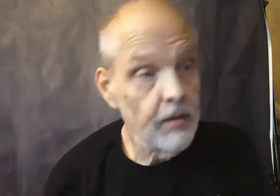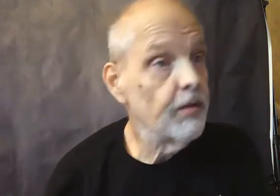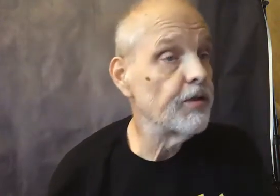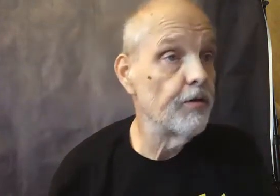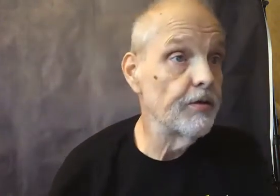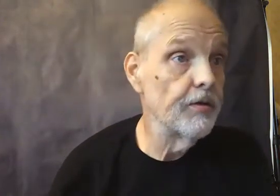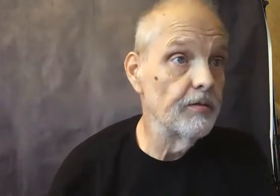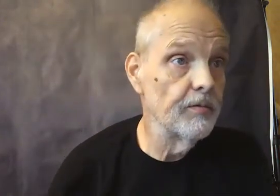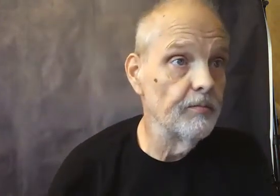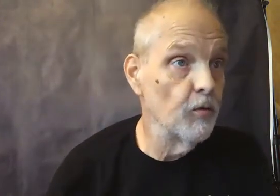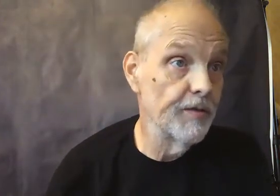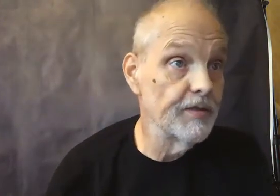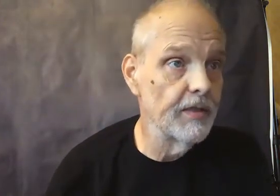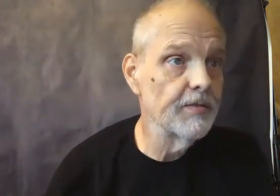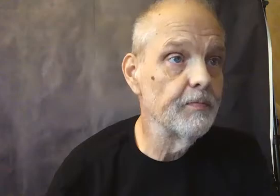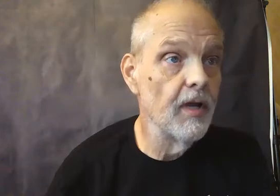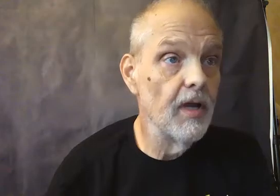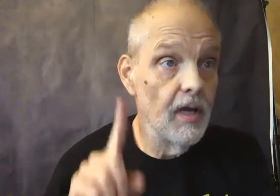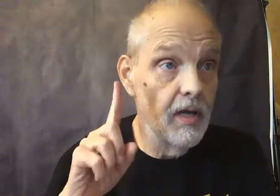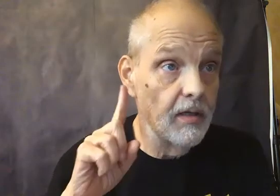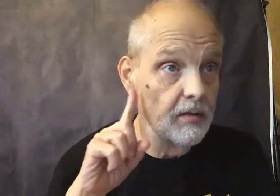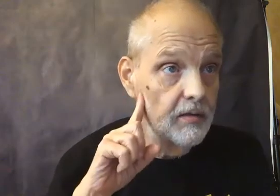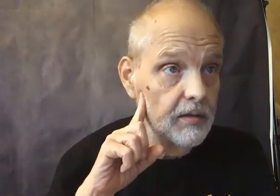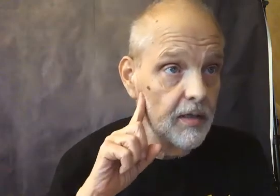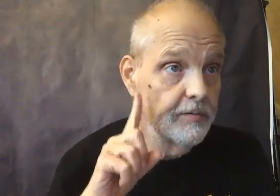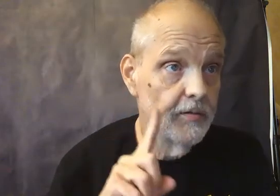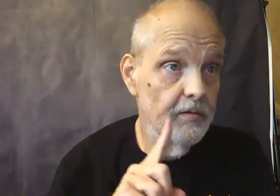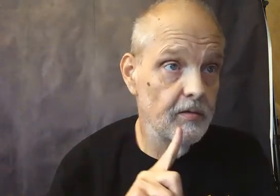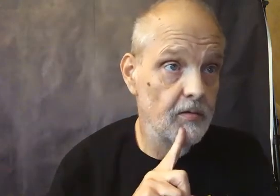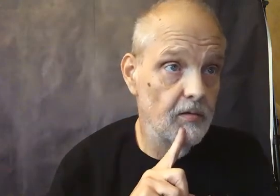because I already showed you most of these signs. Deaf.